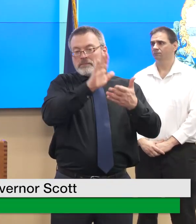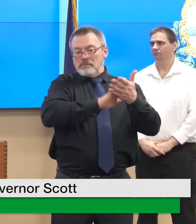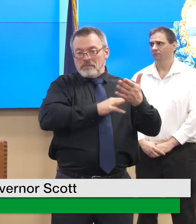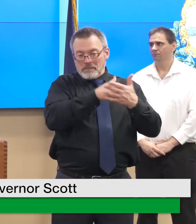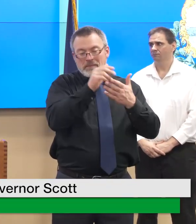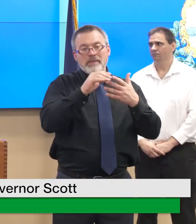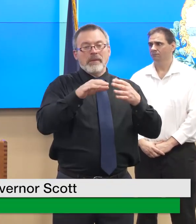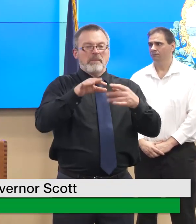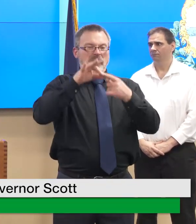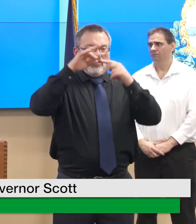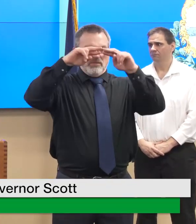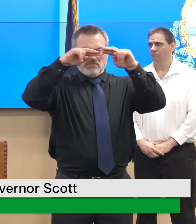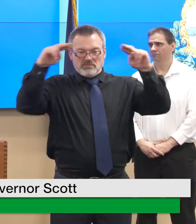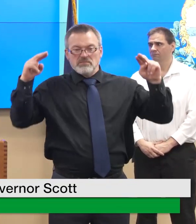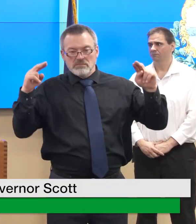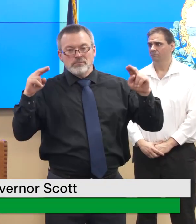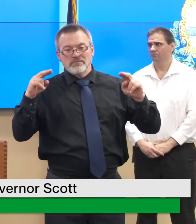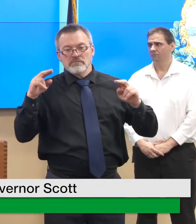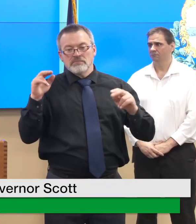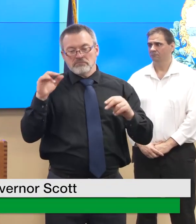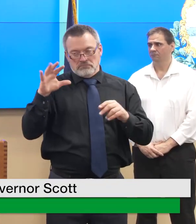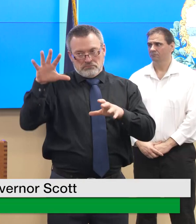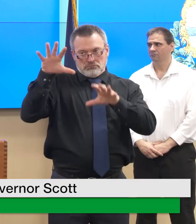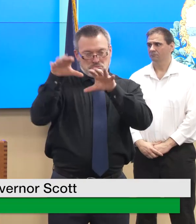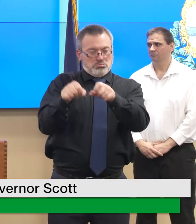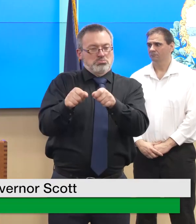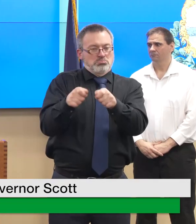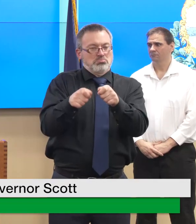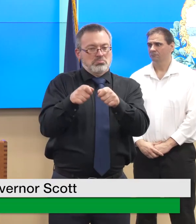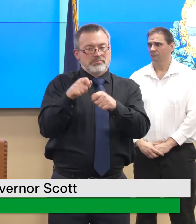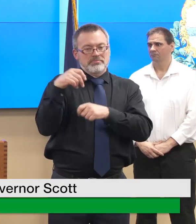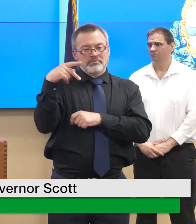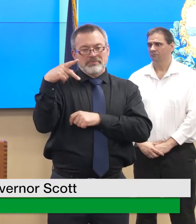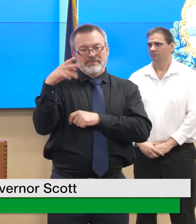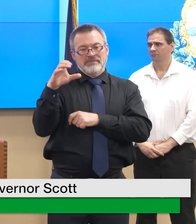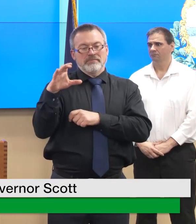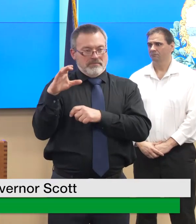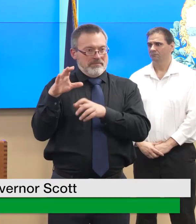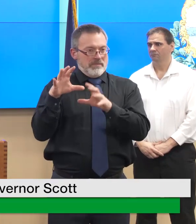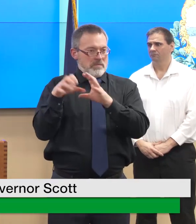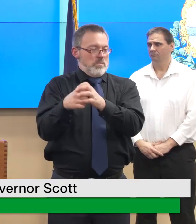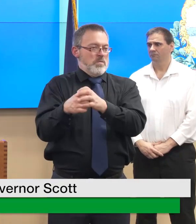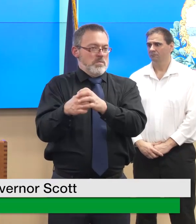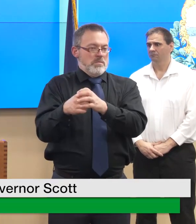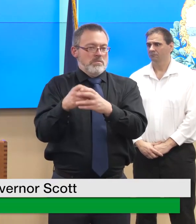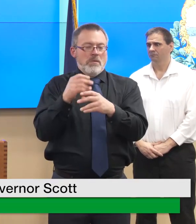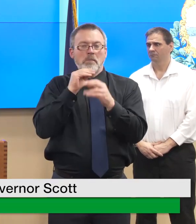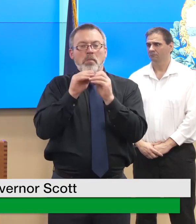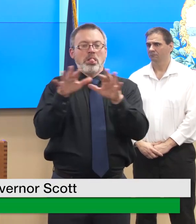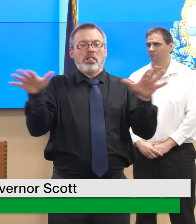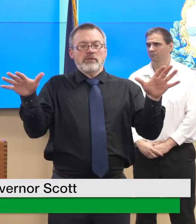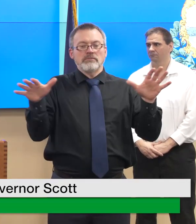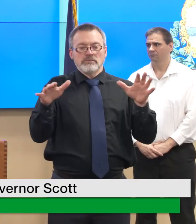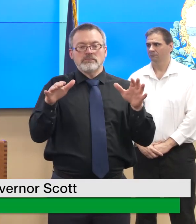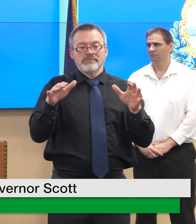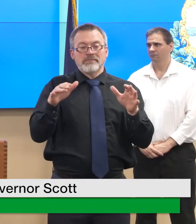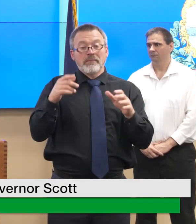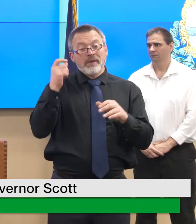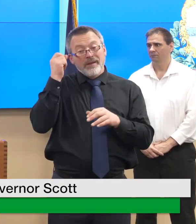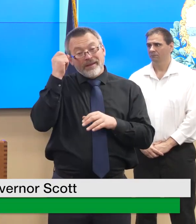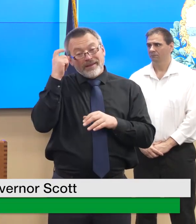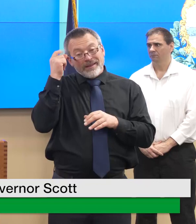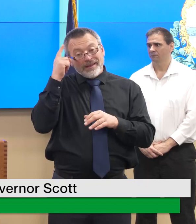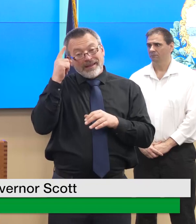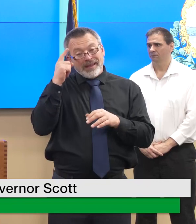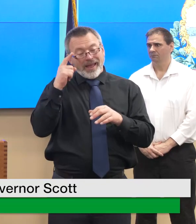can encapsulate PCB-containing materials, but they proved not to, to reduce the concentrations of